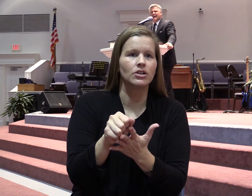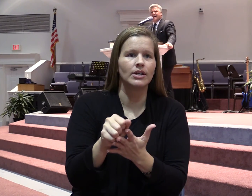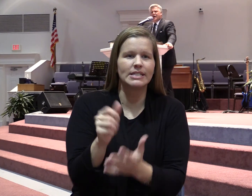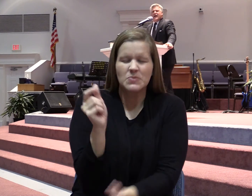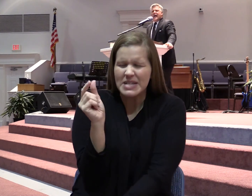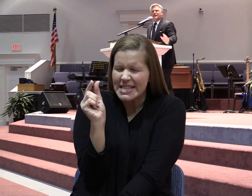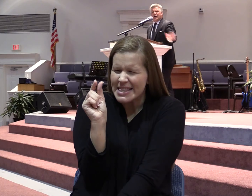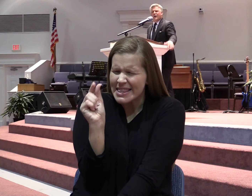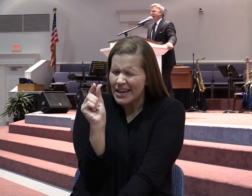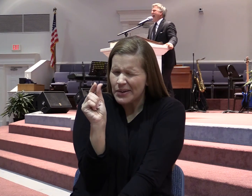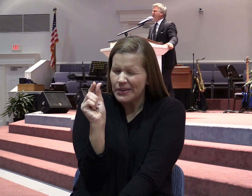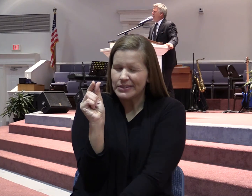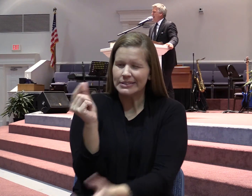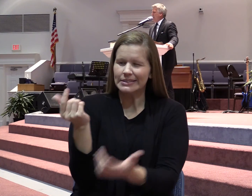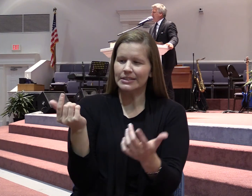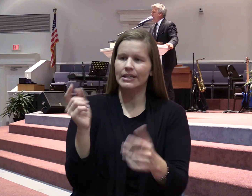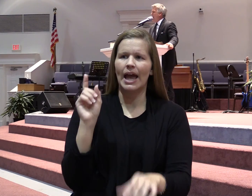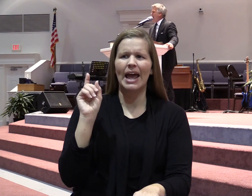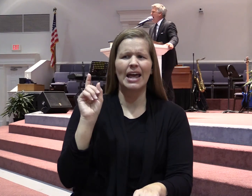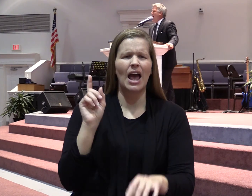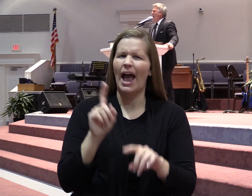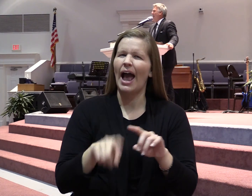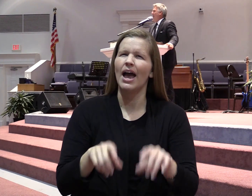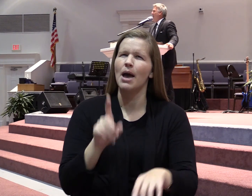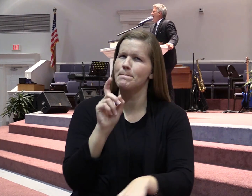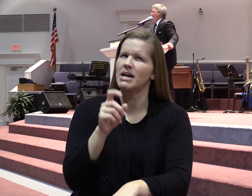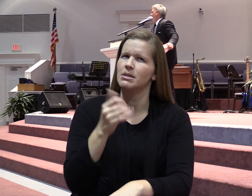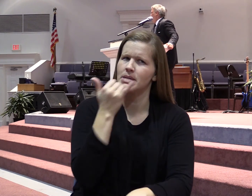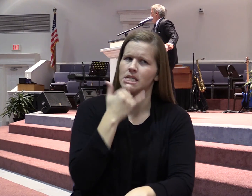that it could ever go. It had to have been a mistake.